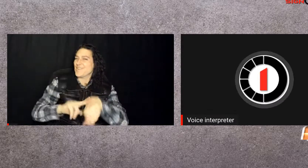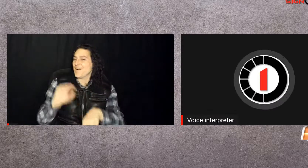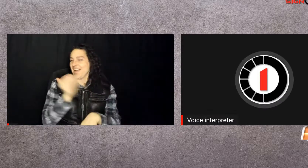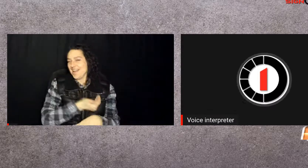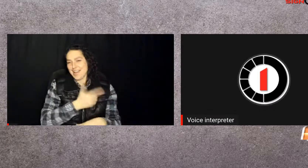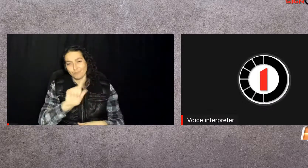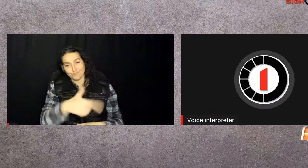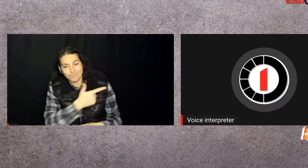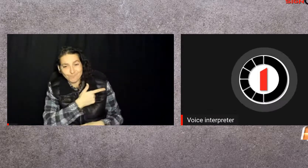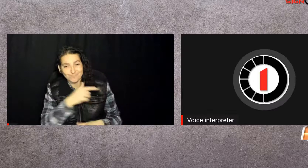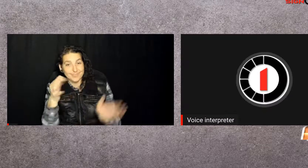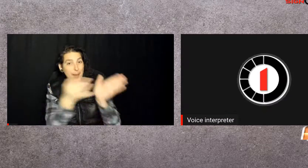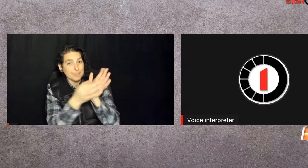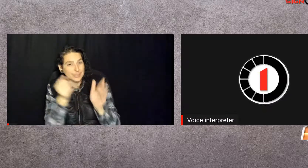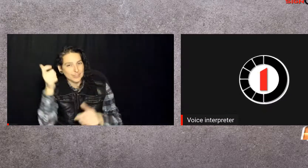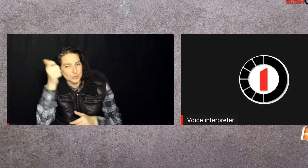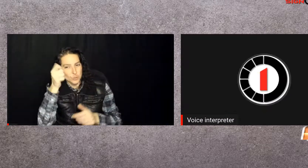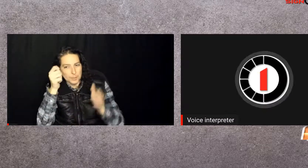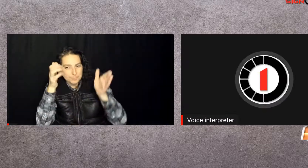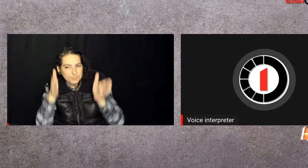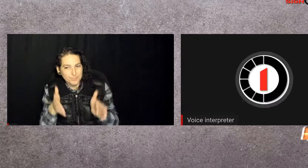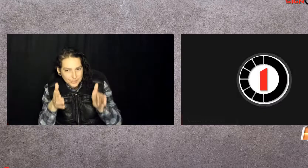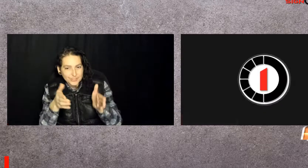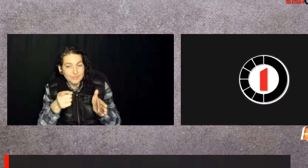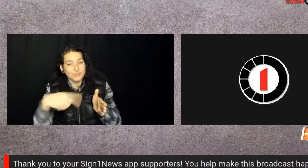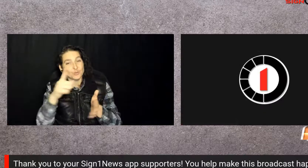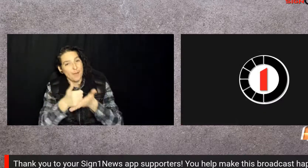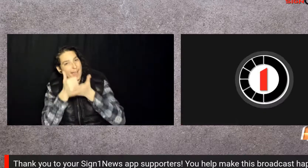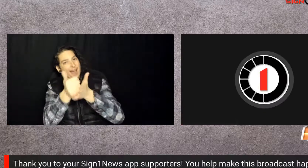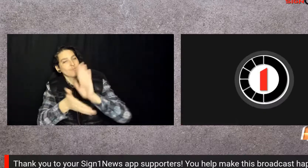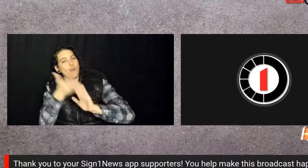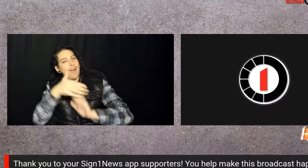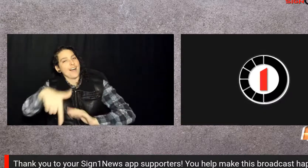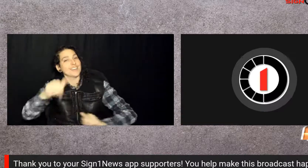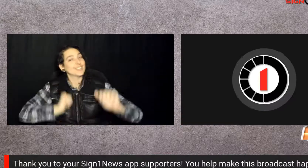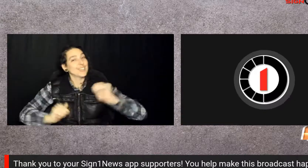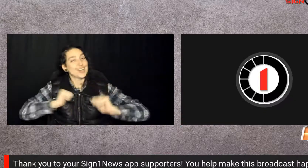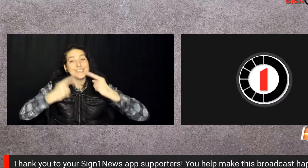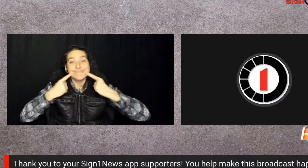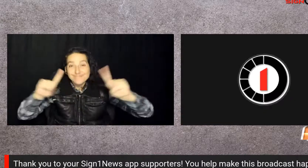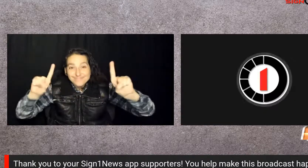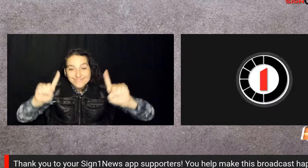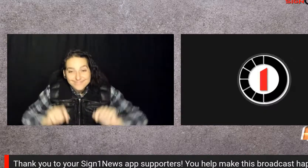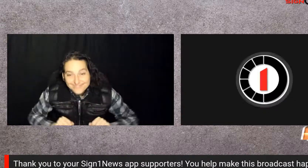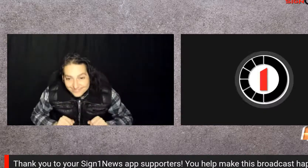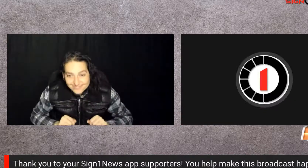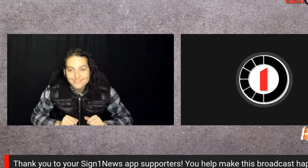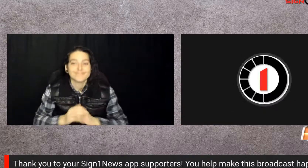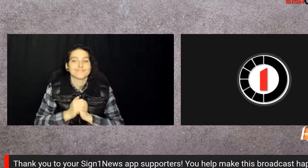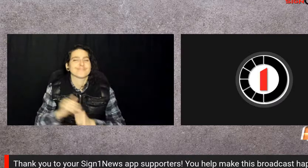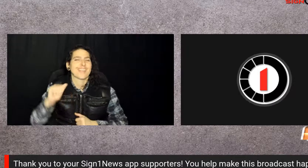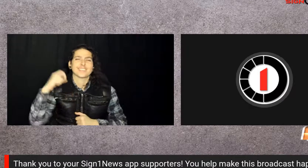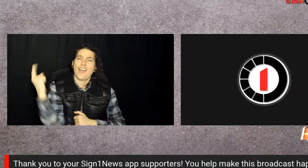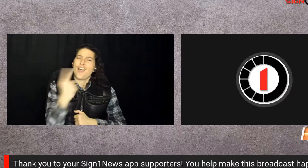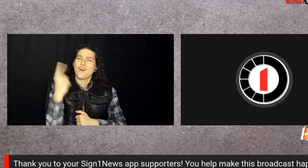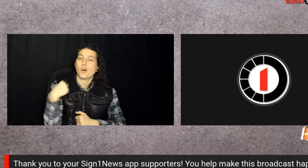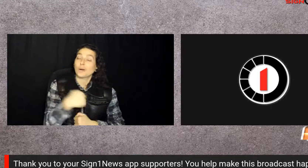our viewers, and of course, our loyal app subscribers who help make this broadcast happen.